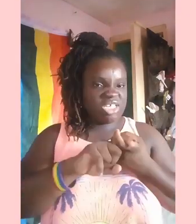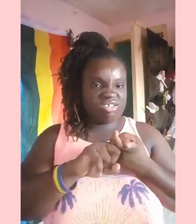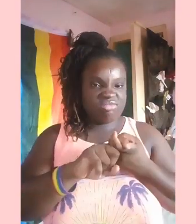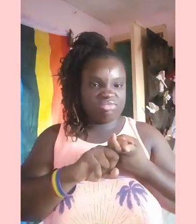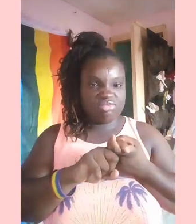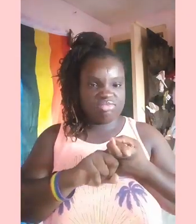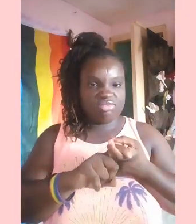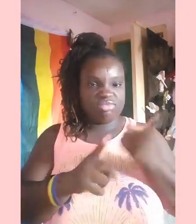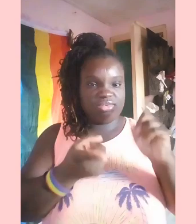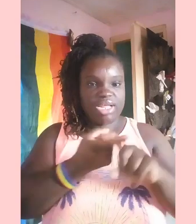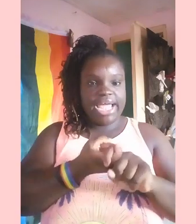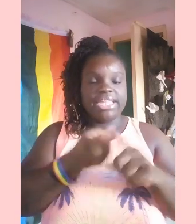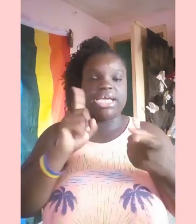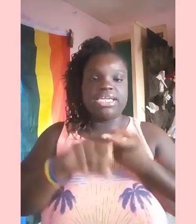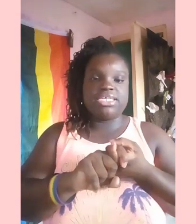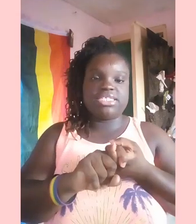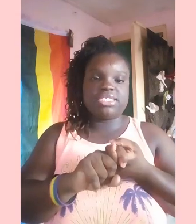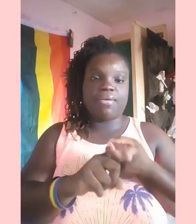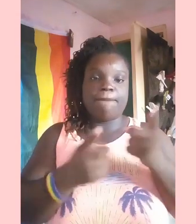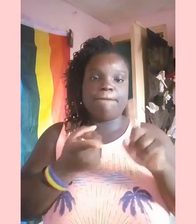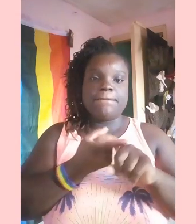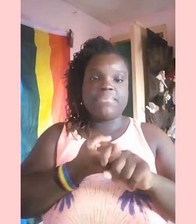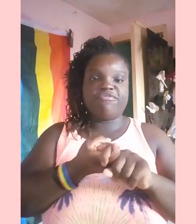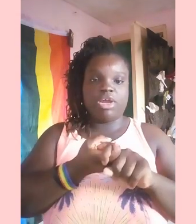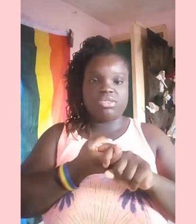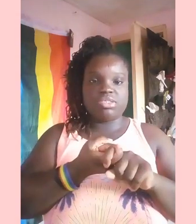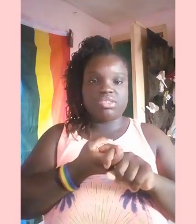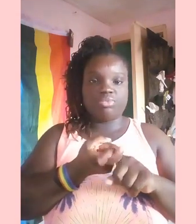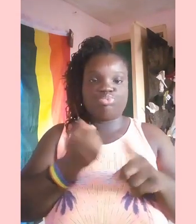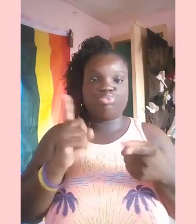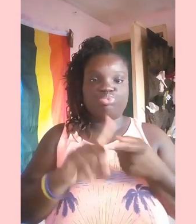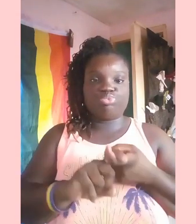So I think at this, friends.